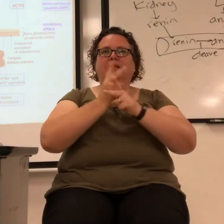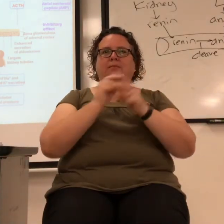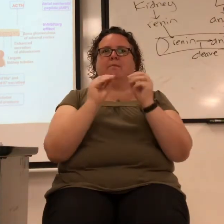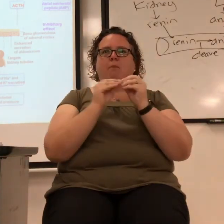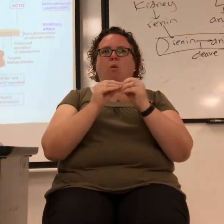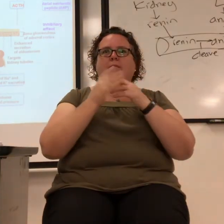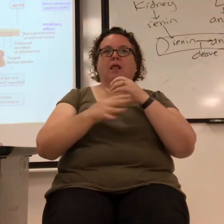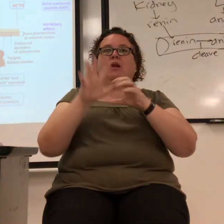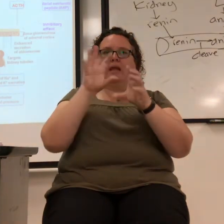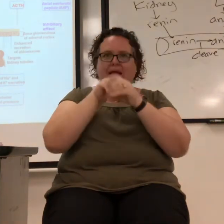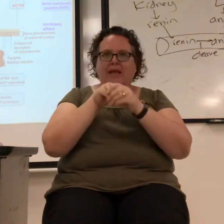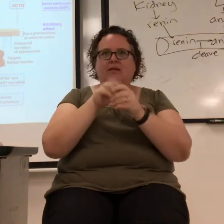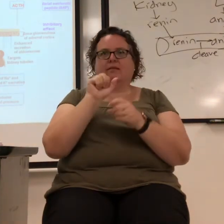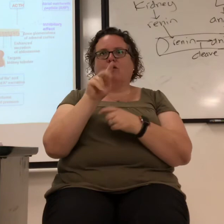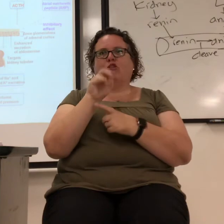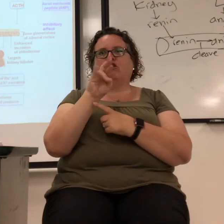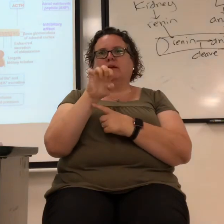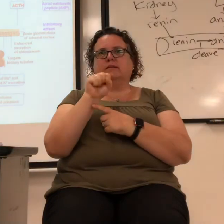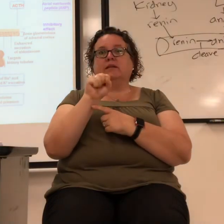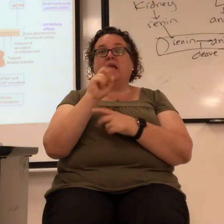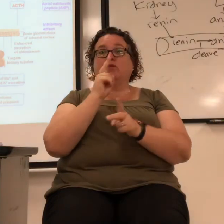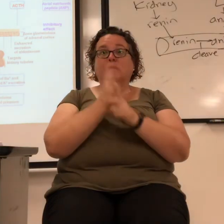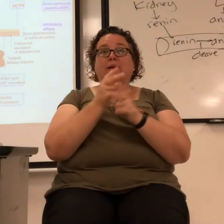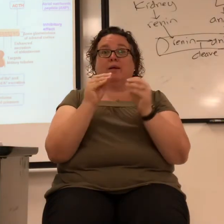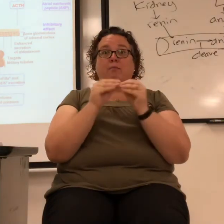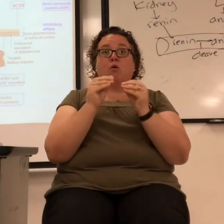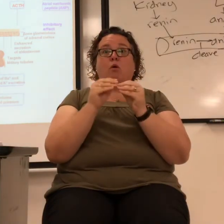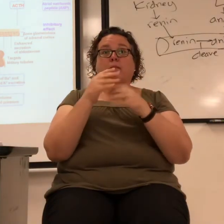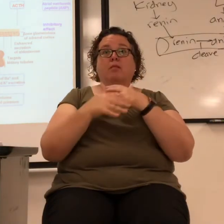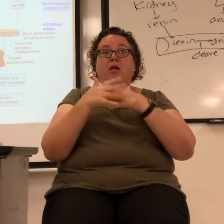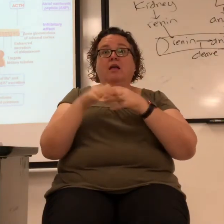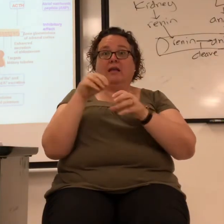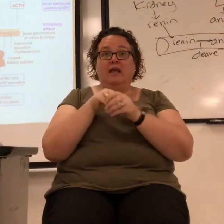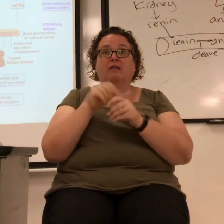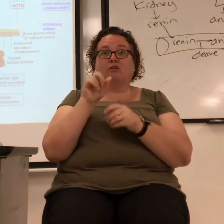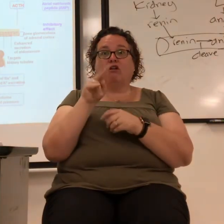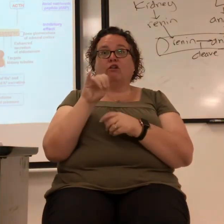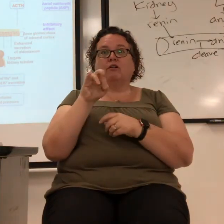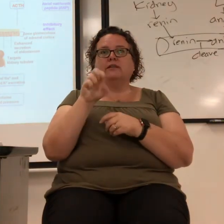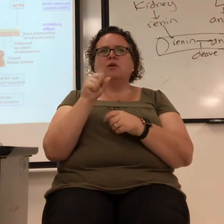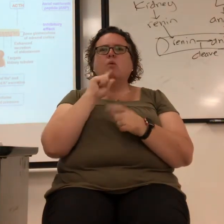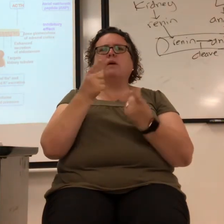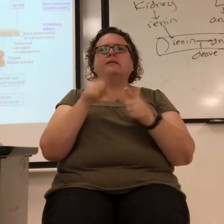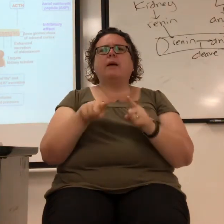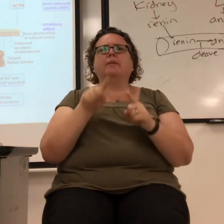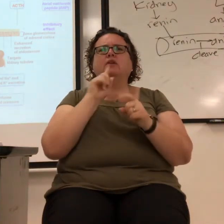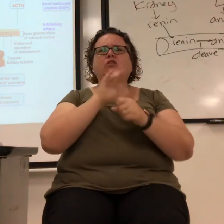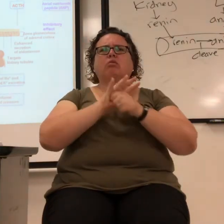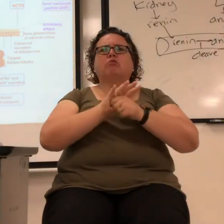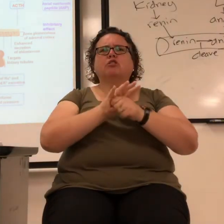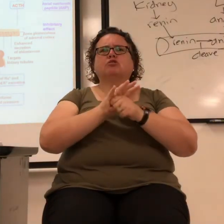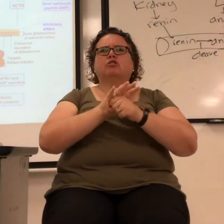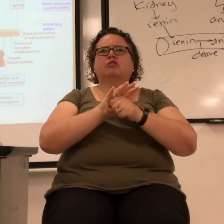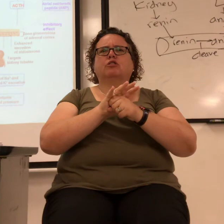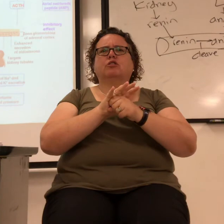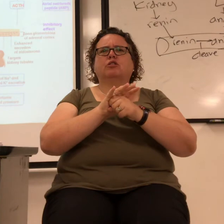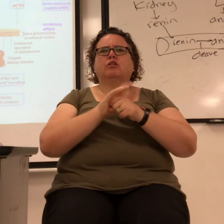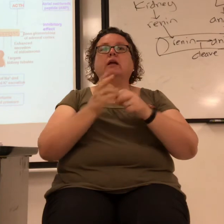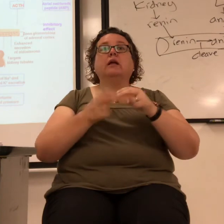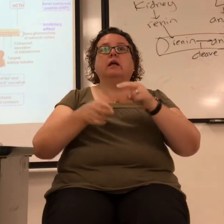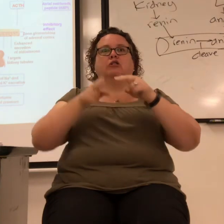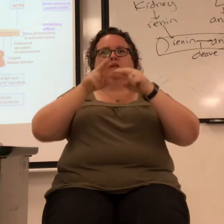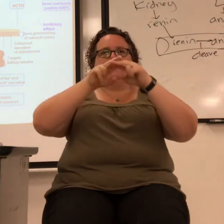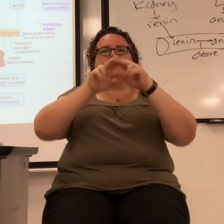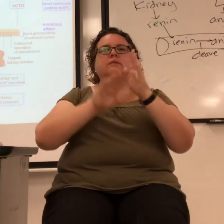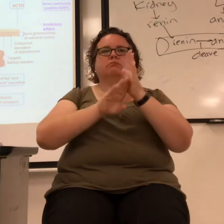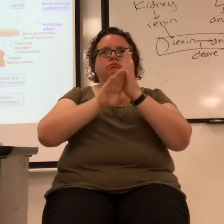arteries. If you're keeping more blood in the arteries, what's happening to the pressure in those arteries? Pressure's